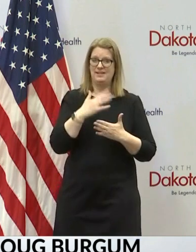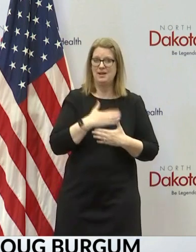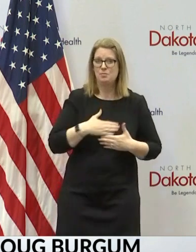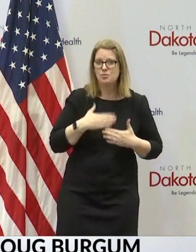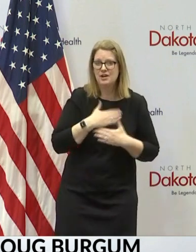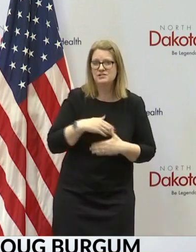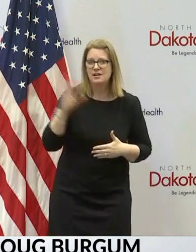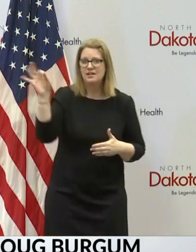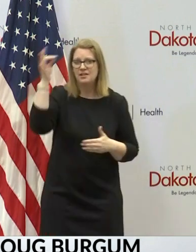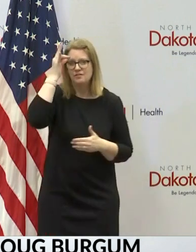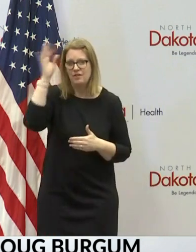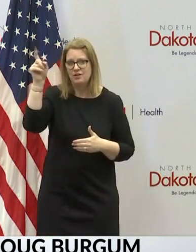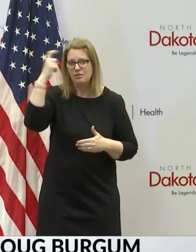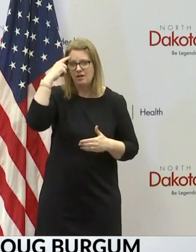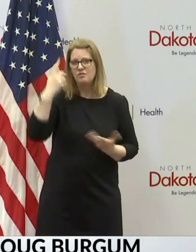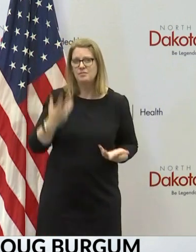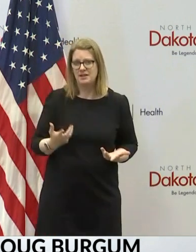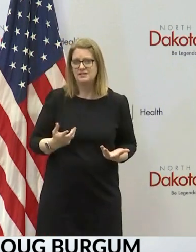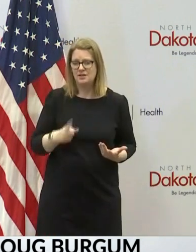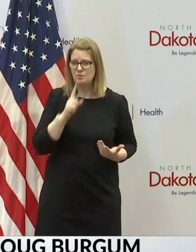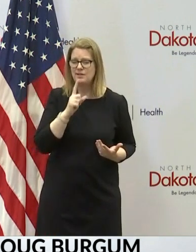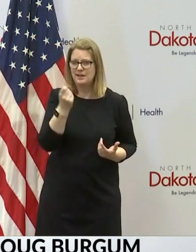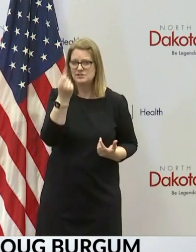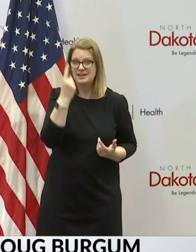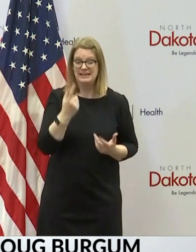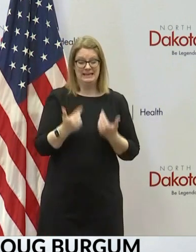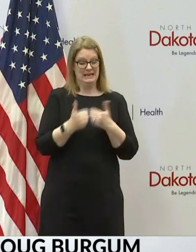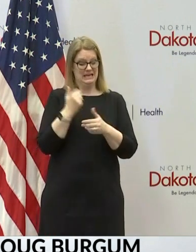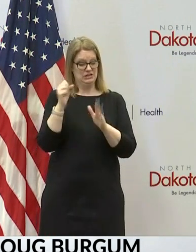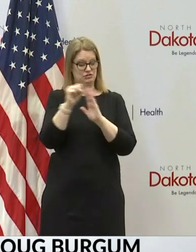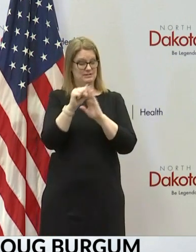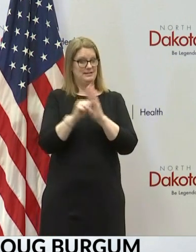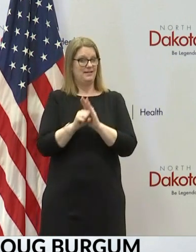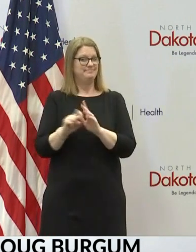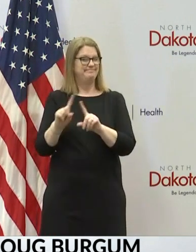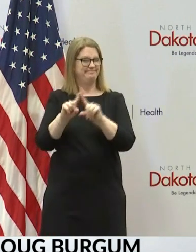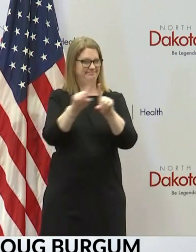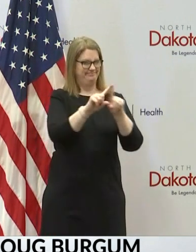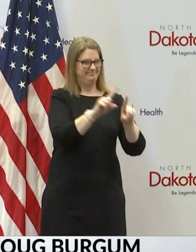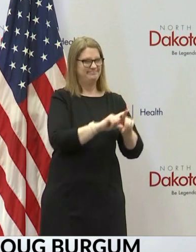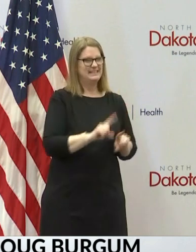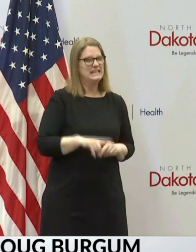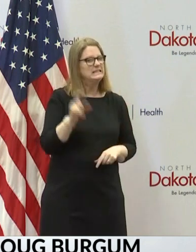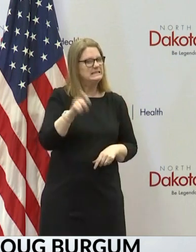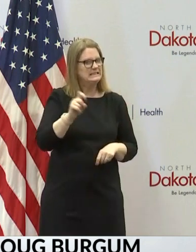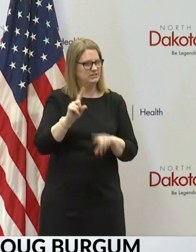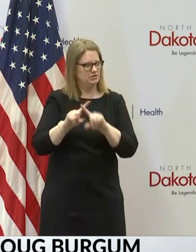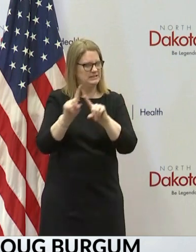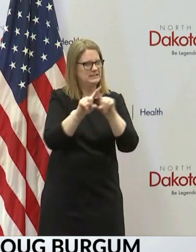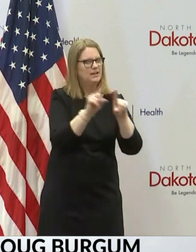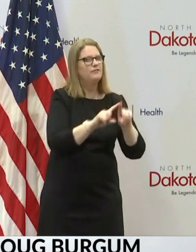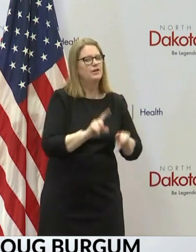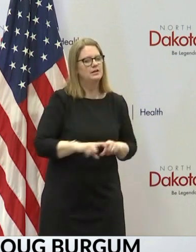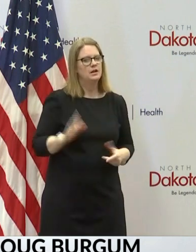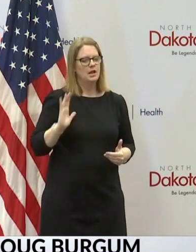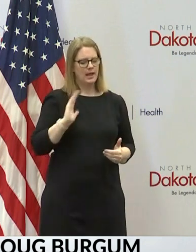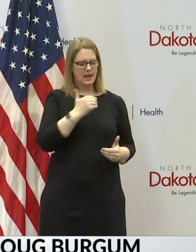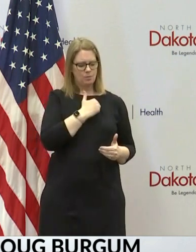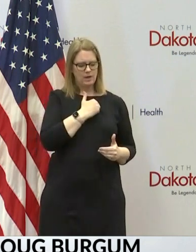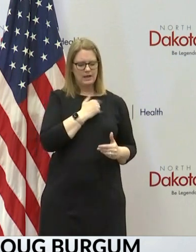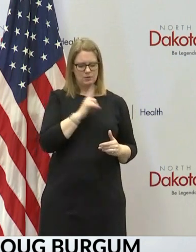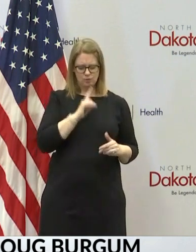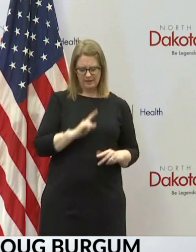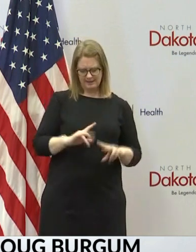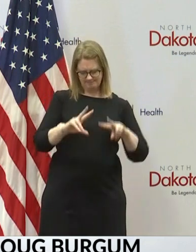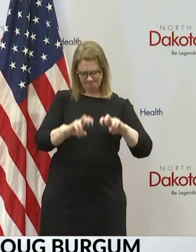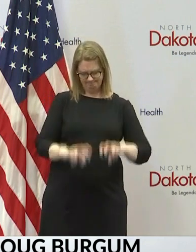understanding the approach that the way to manage this, because each state is different and each state has the ability to make decisions that